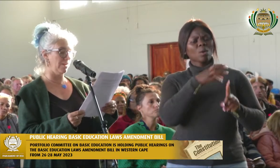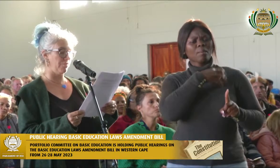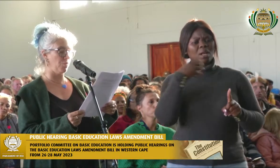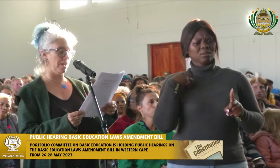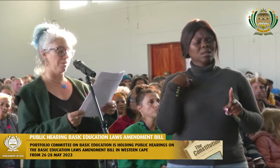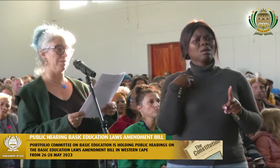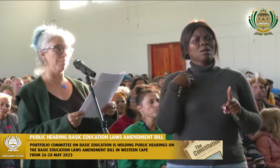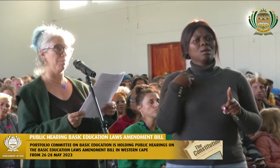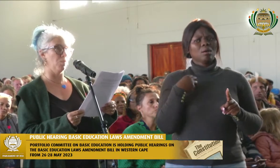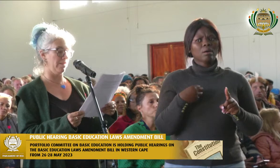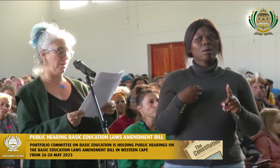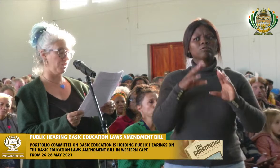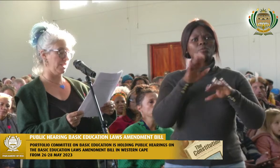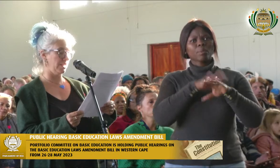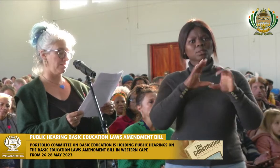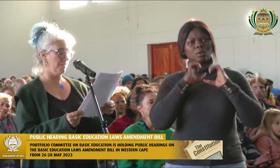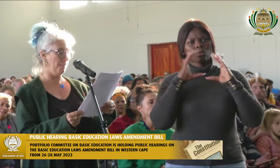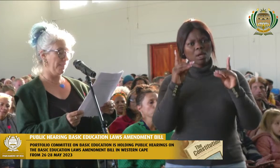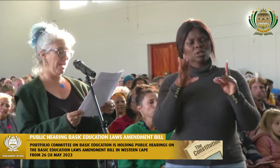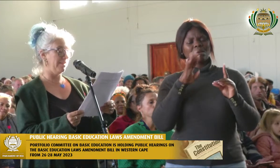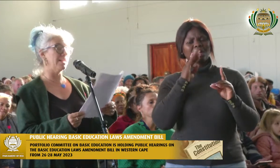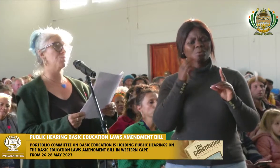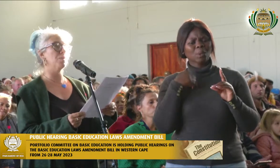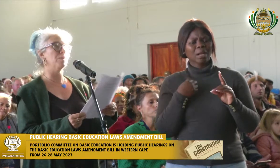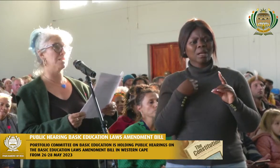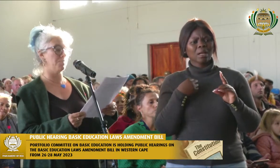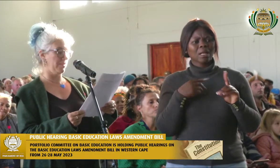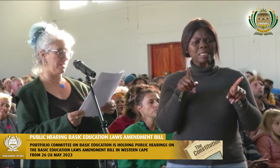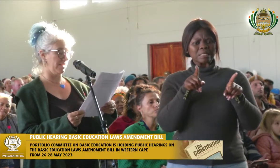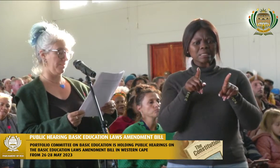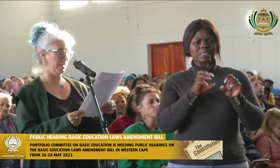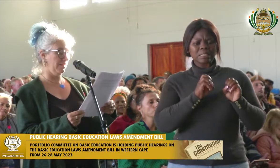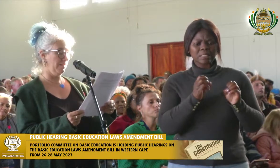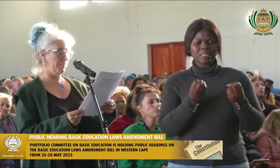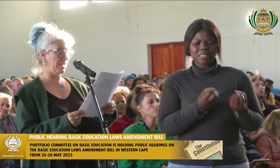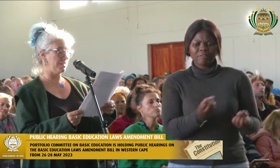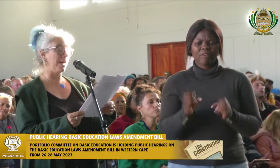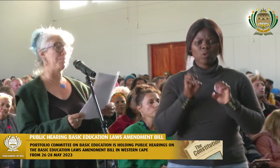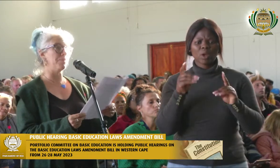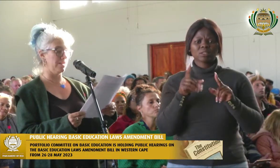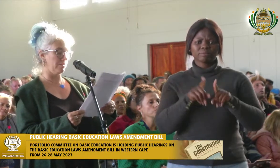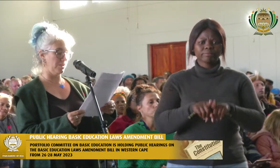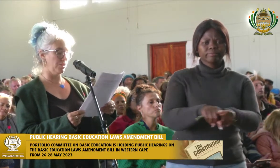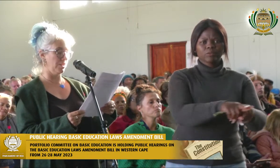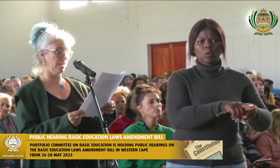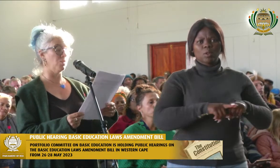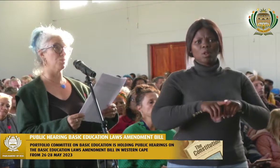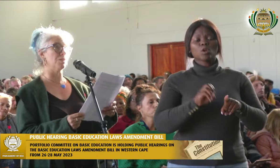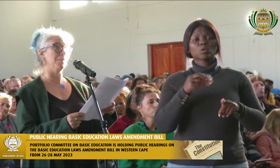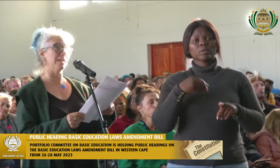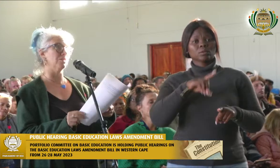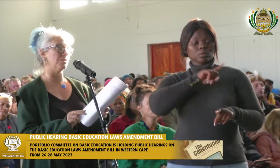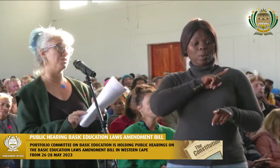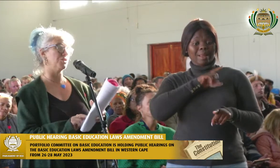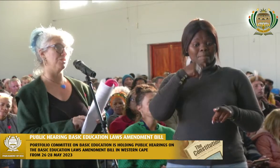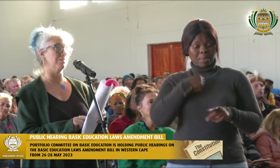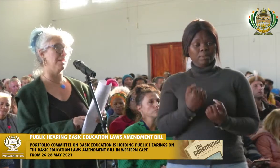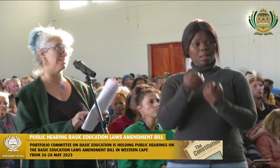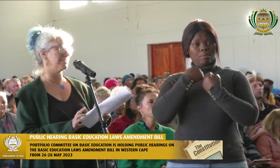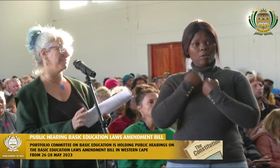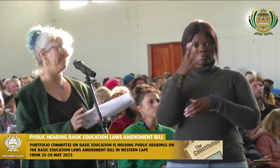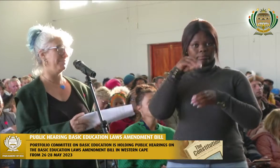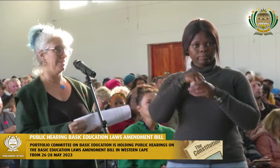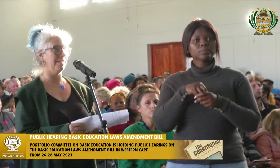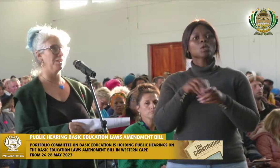each and every one of them what they would need. And that is where we as parents come in. That is my parental duty and also my